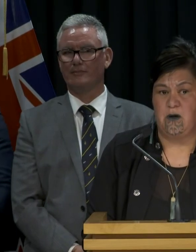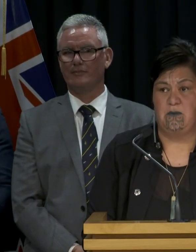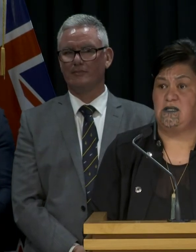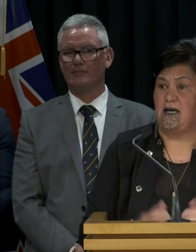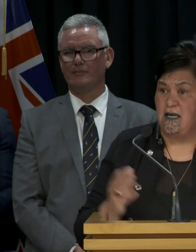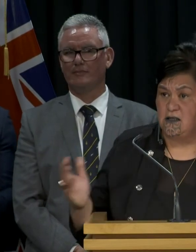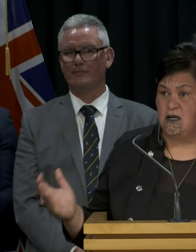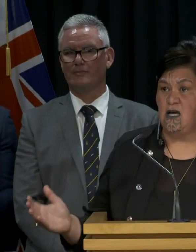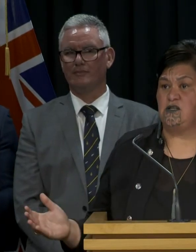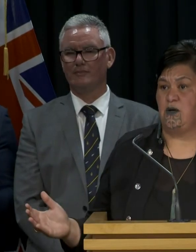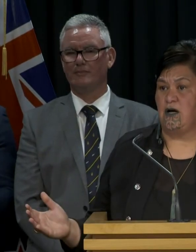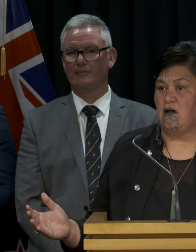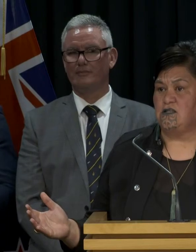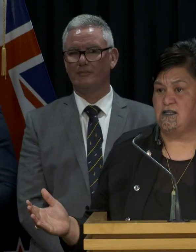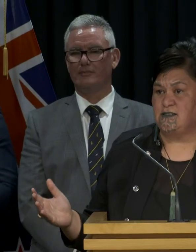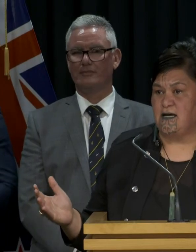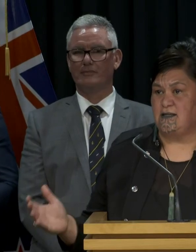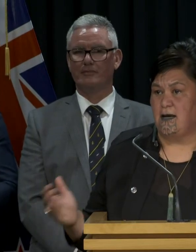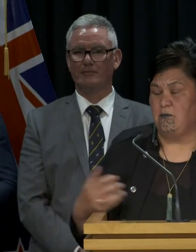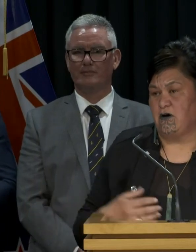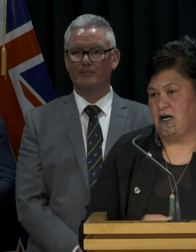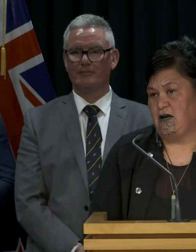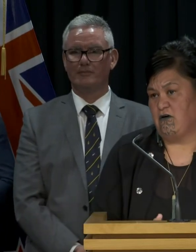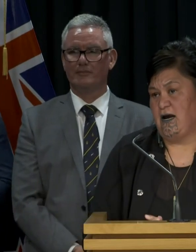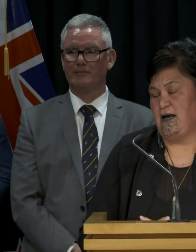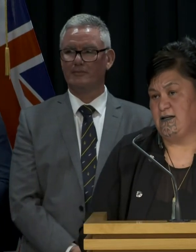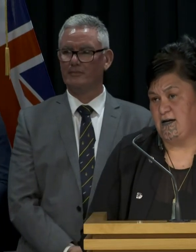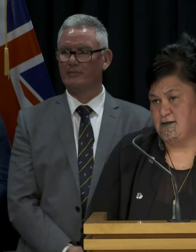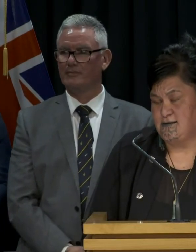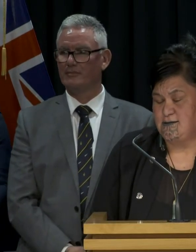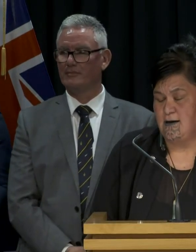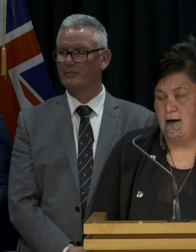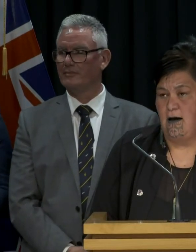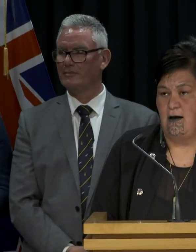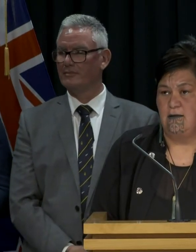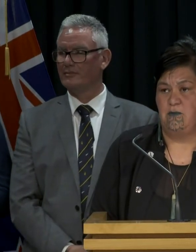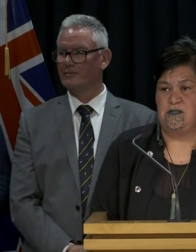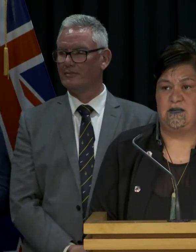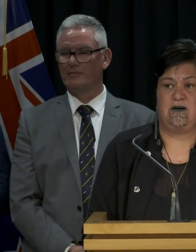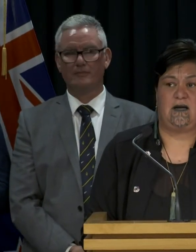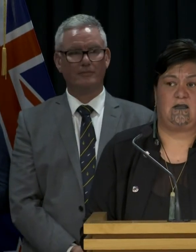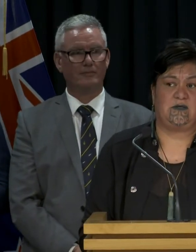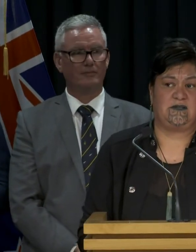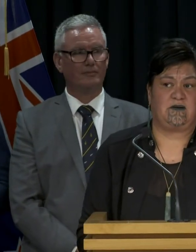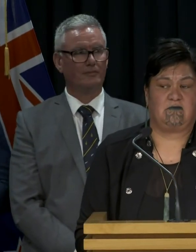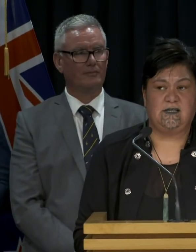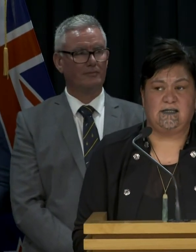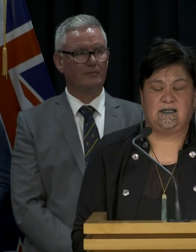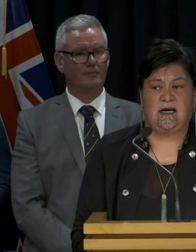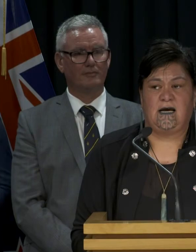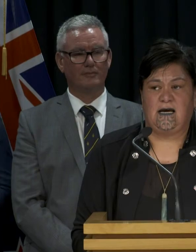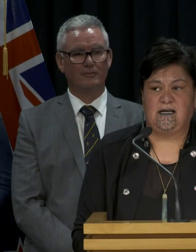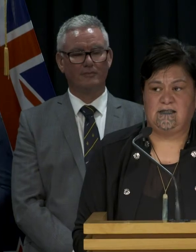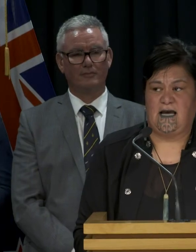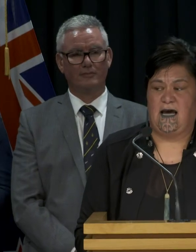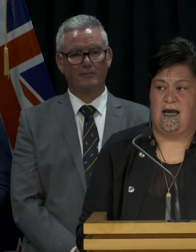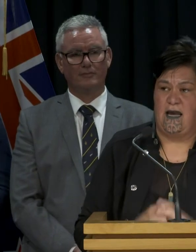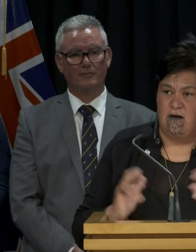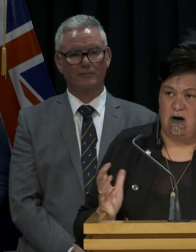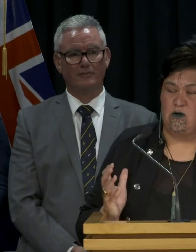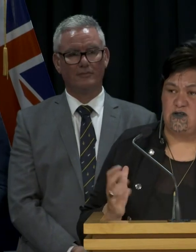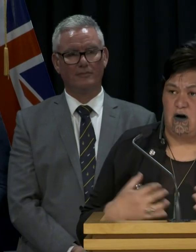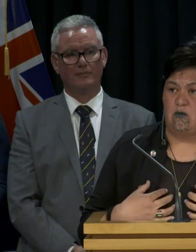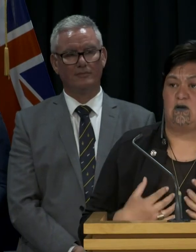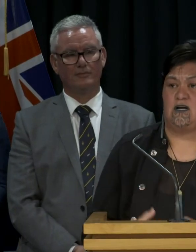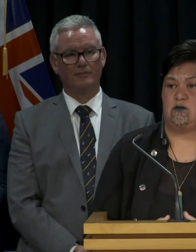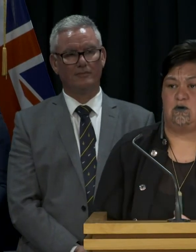our commitment again to our closest neighbouring area and cousins in the Pacific, and the Pacific Reset is an